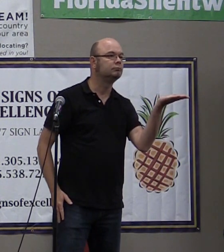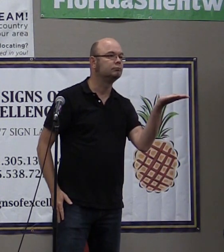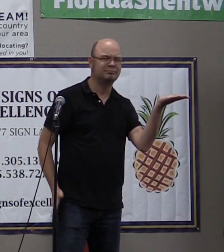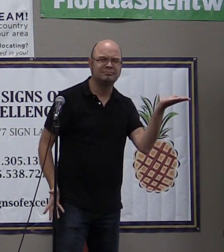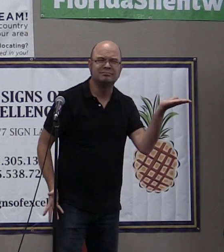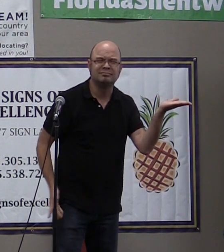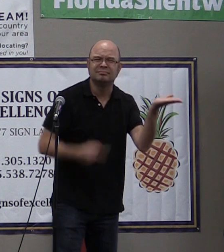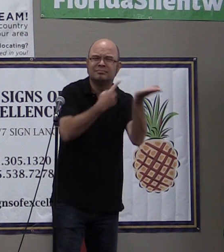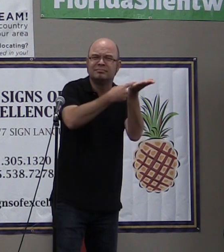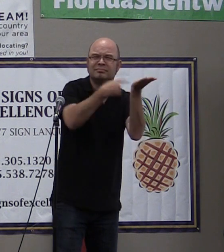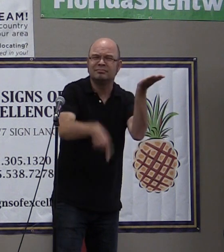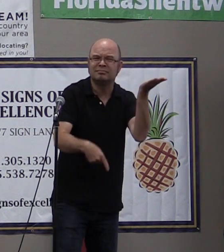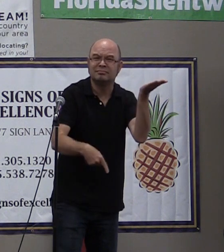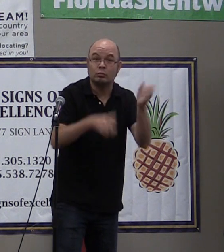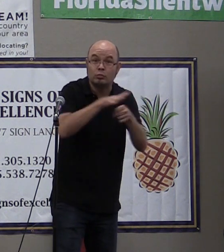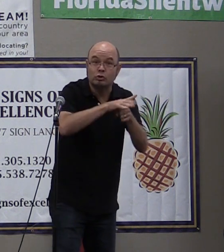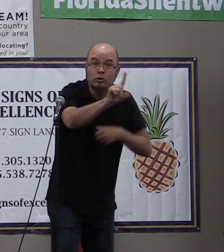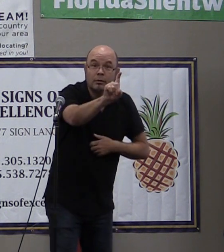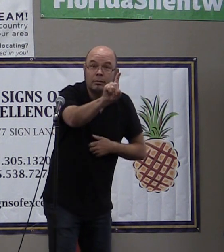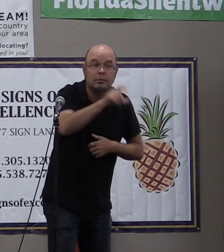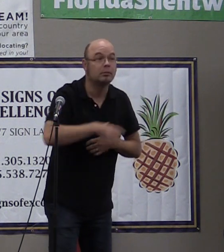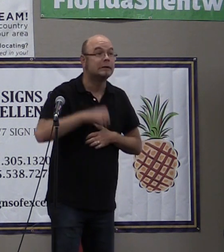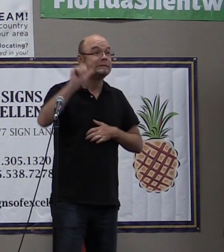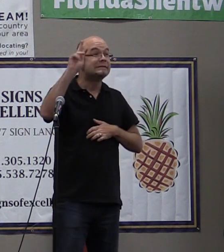Like, what's that? Huh?